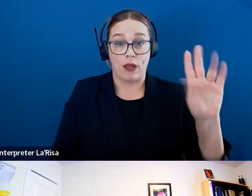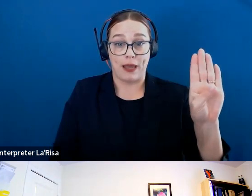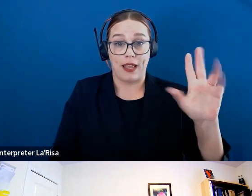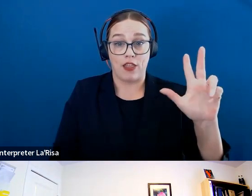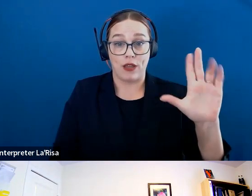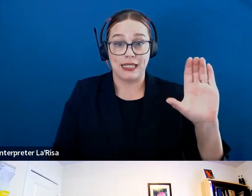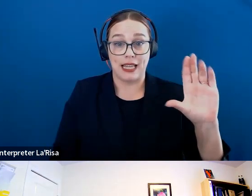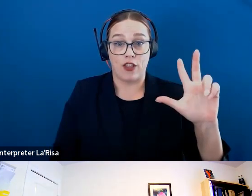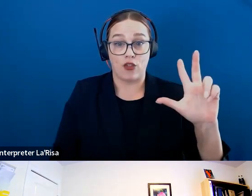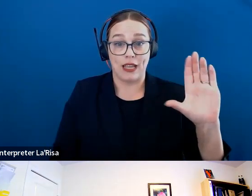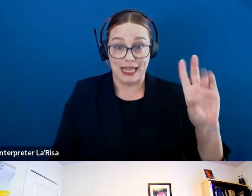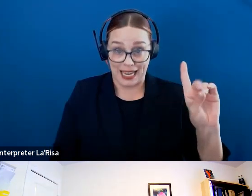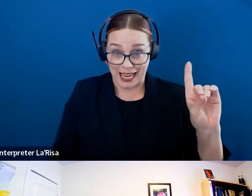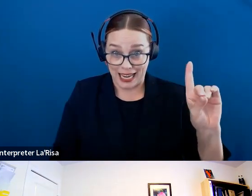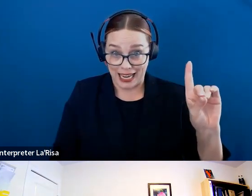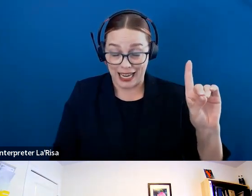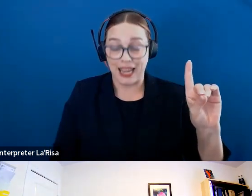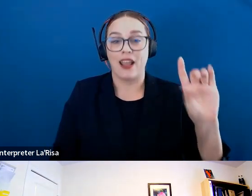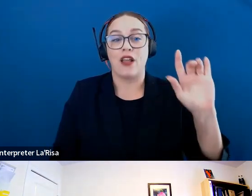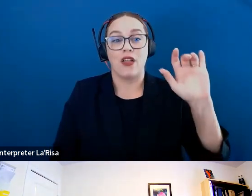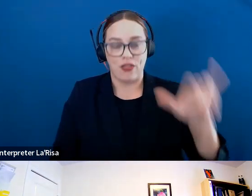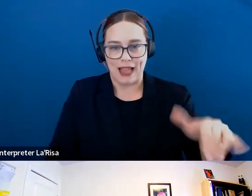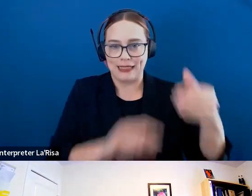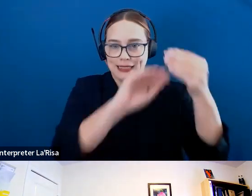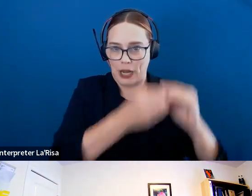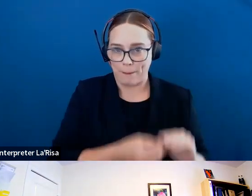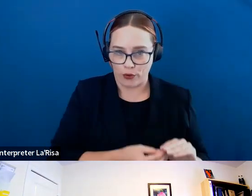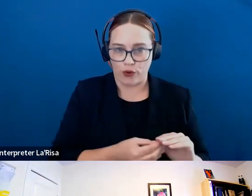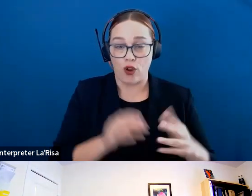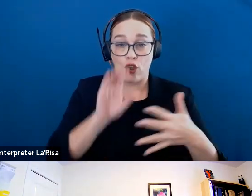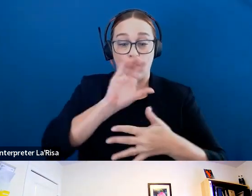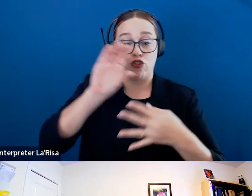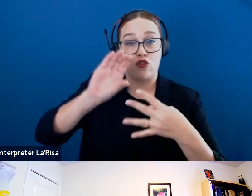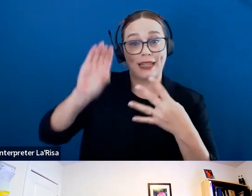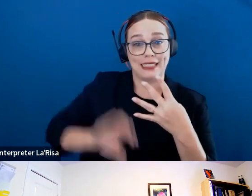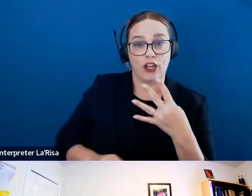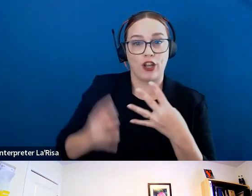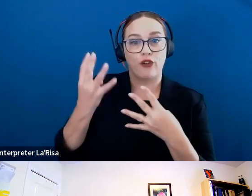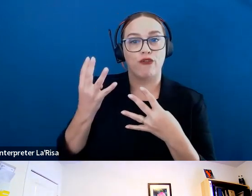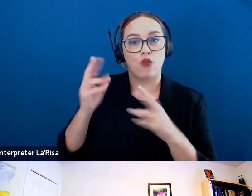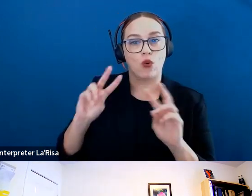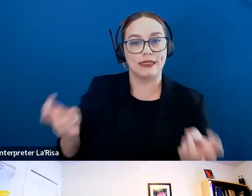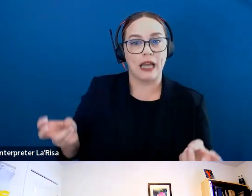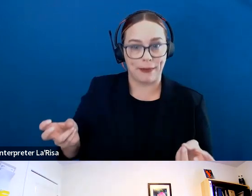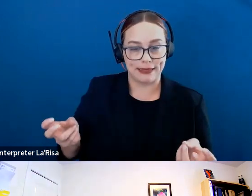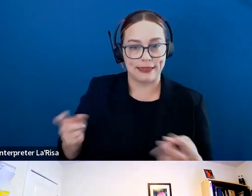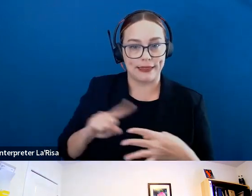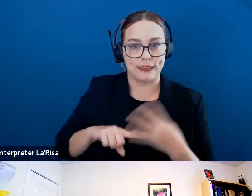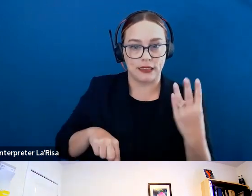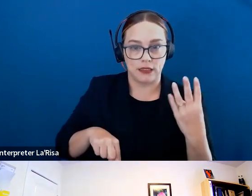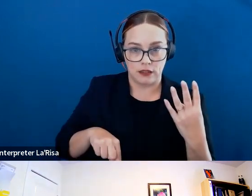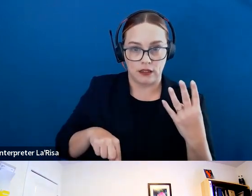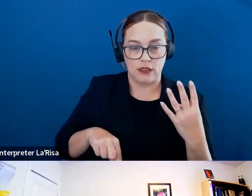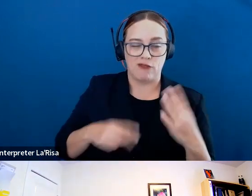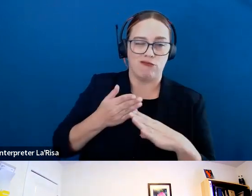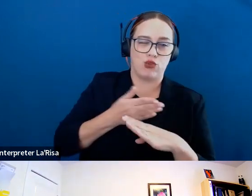3D, and the criteria are the 4 topics that I just mentioned from the previous slide. It's the same